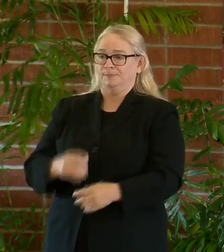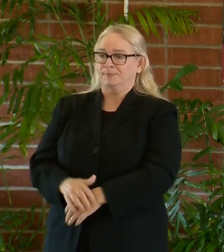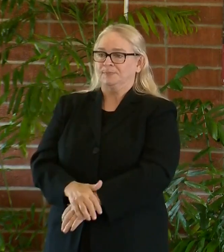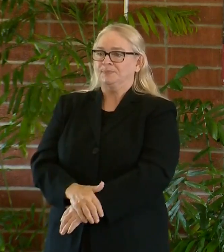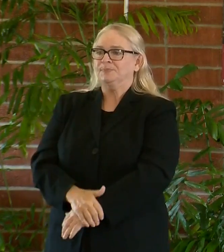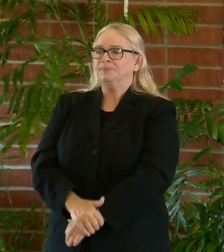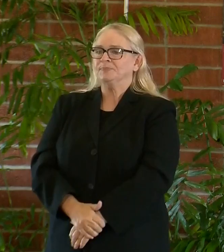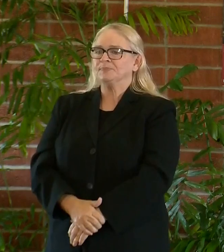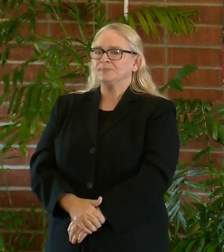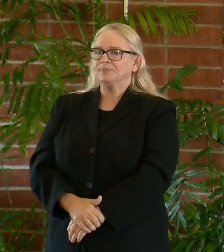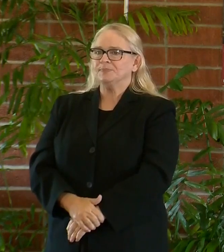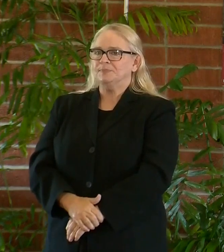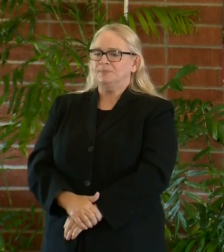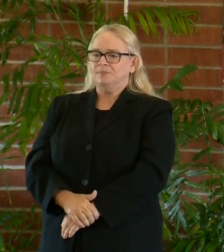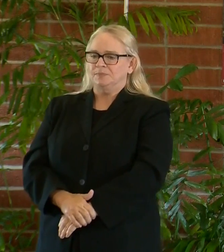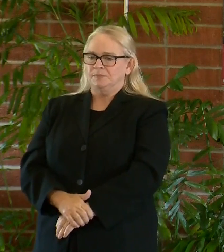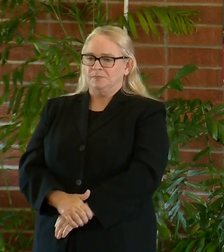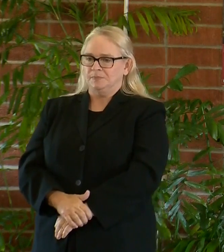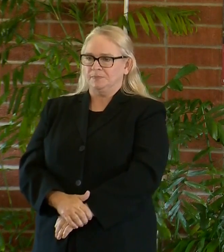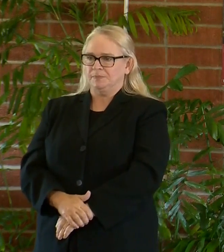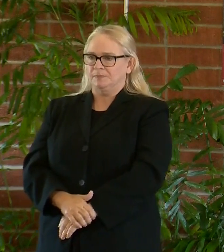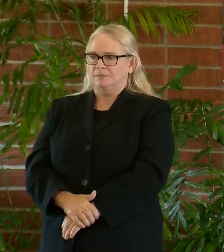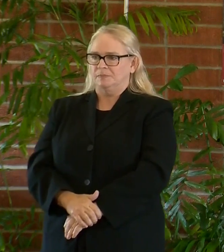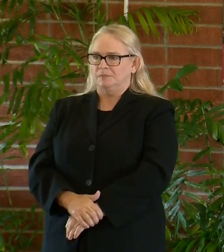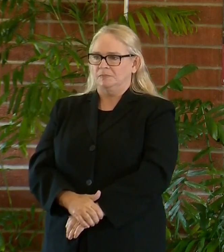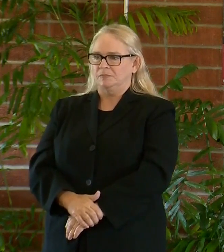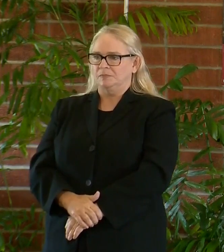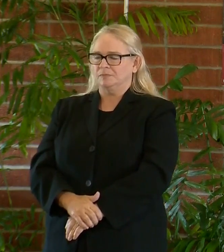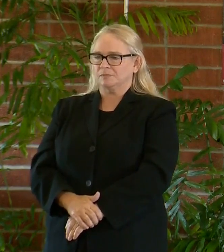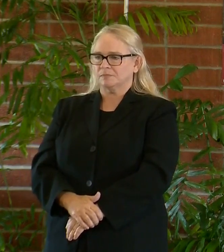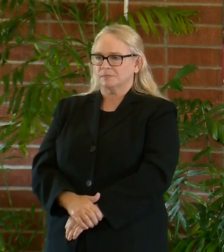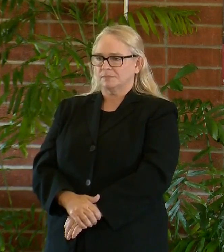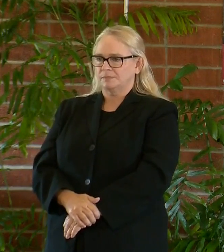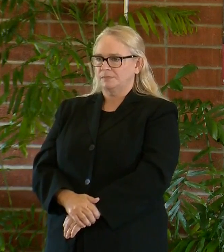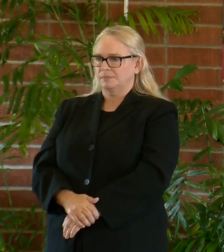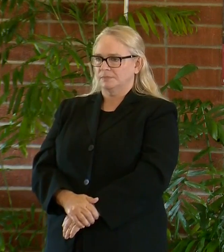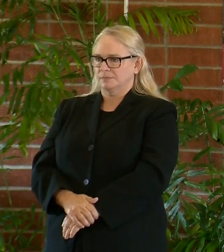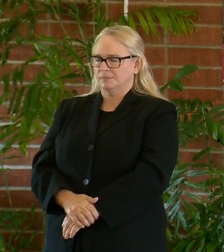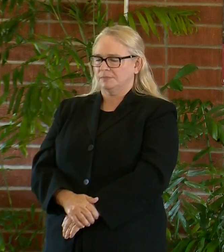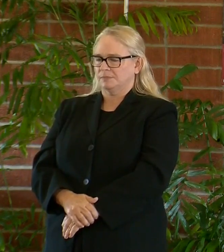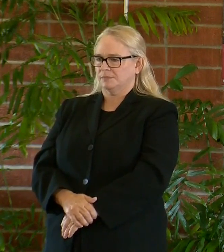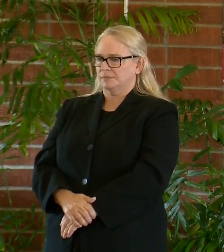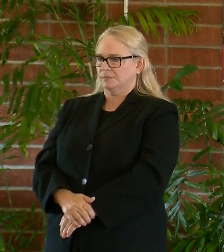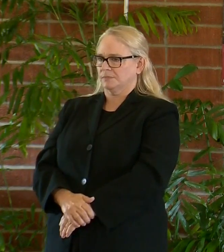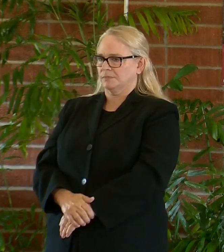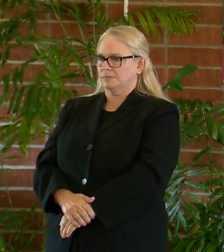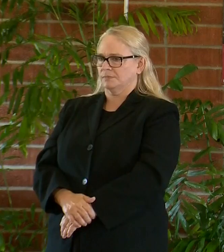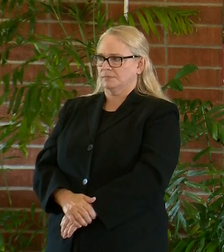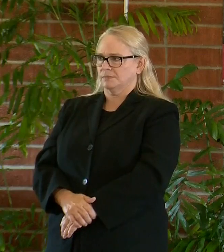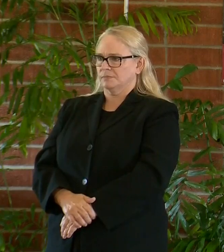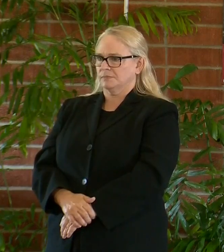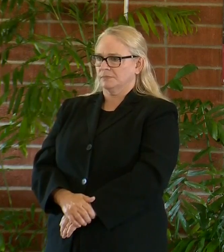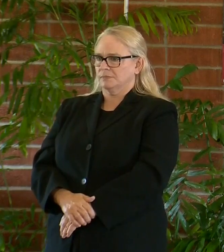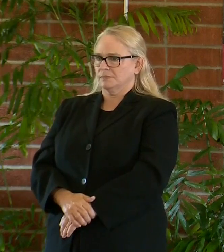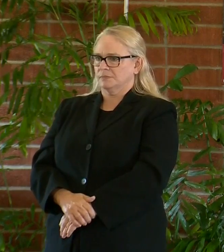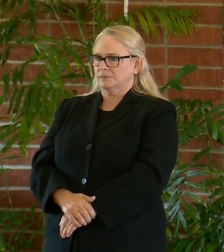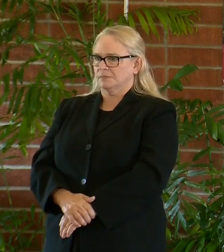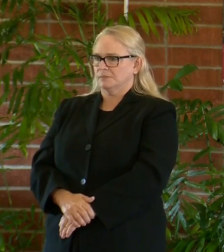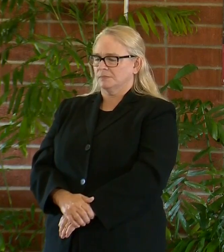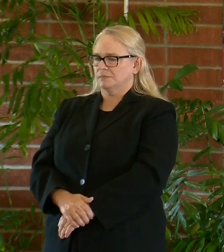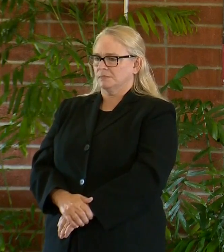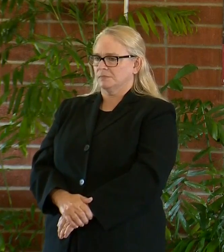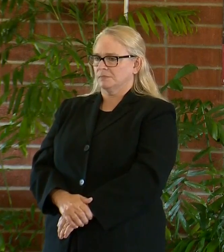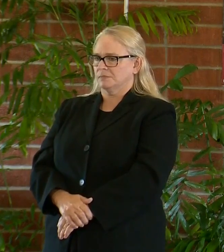and Dr. Chavez are ready to answer them as well. Good afternoon, Governor. Nicole Nixon with CAP Radio News, and I'll be asking questions on behalf